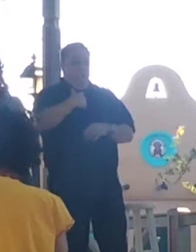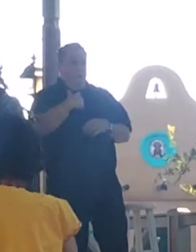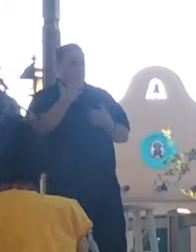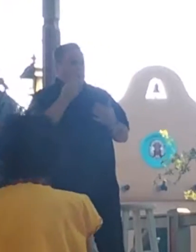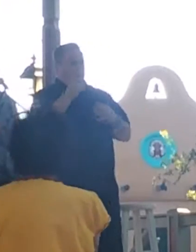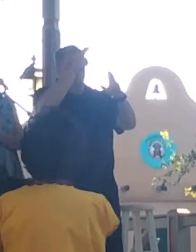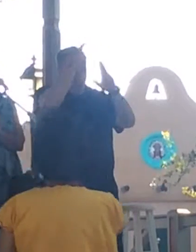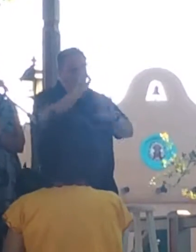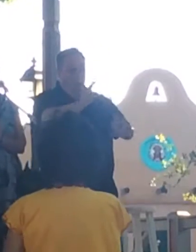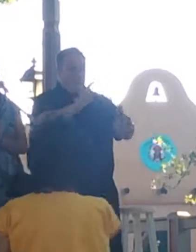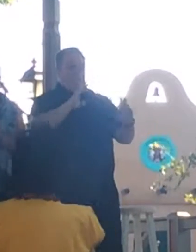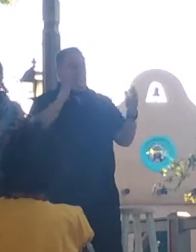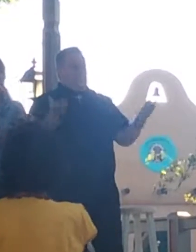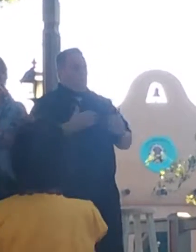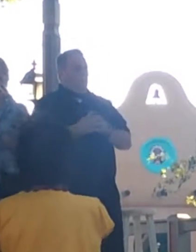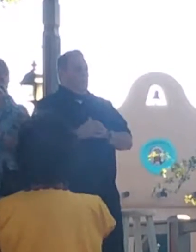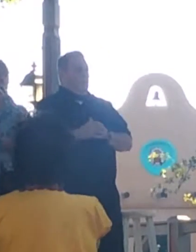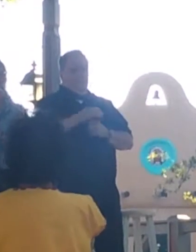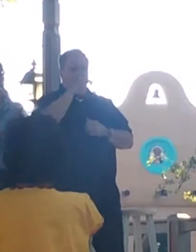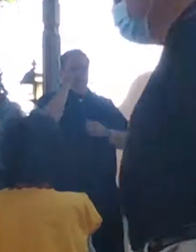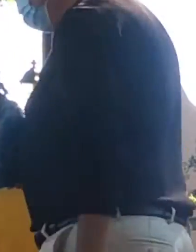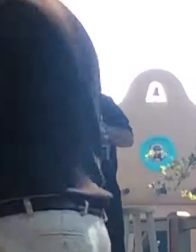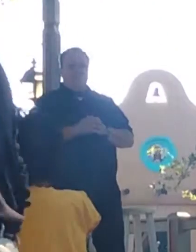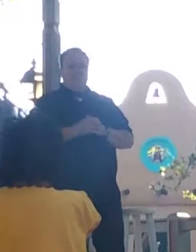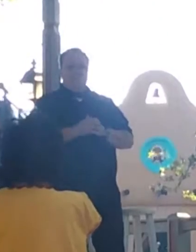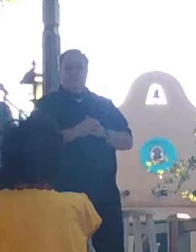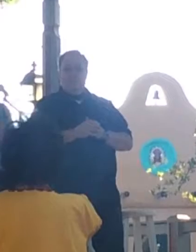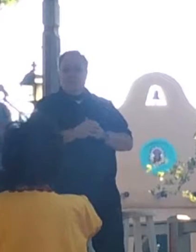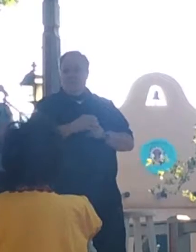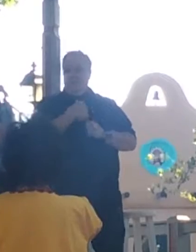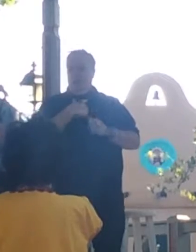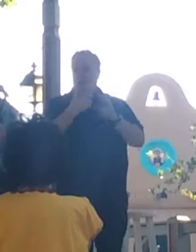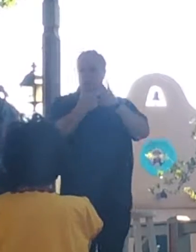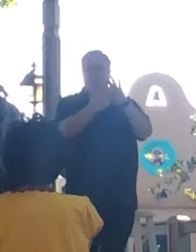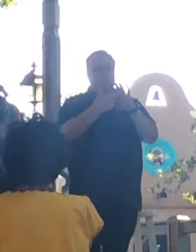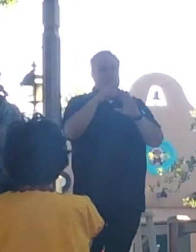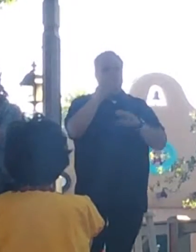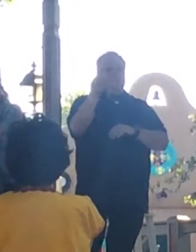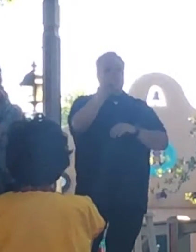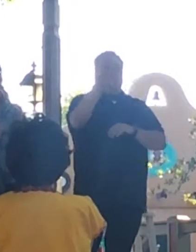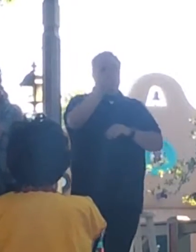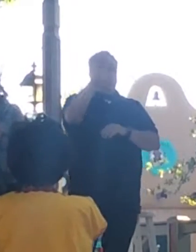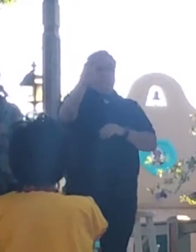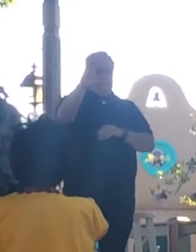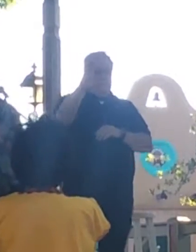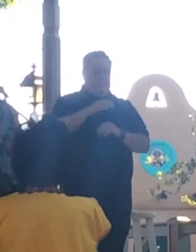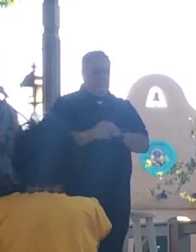so honored to be here because I represent the United World